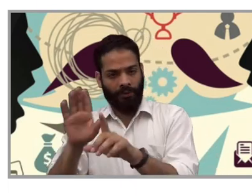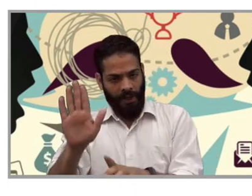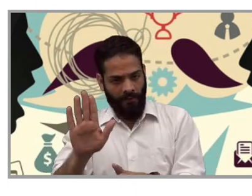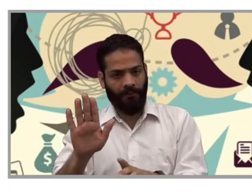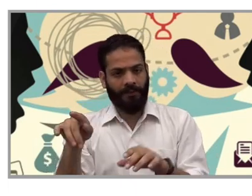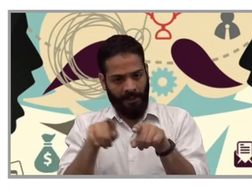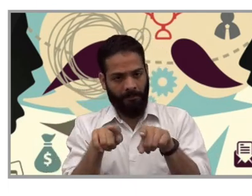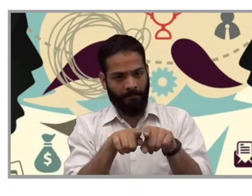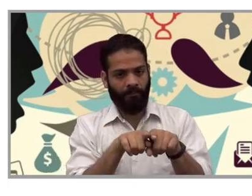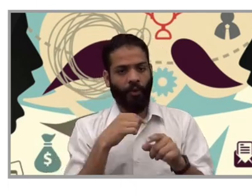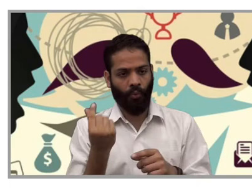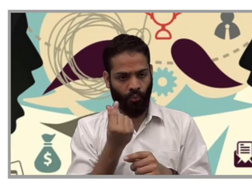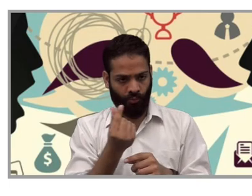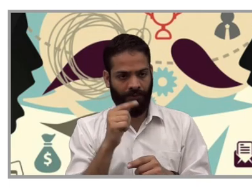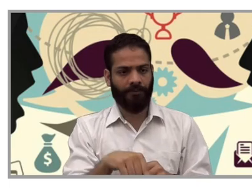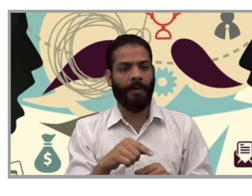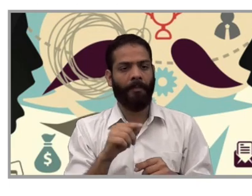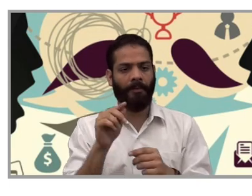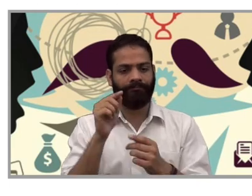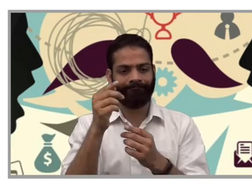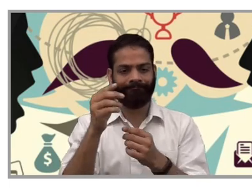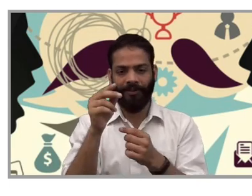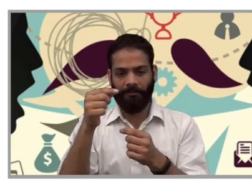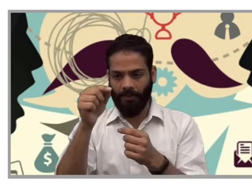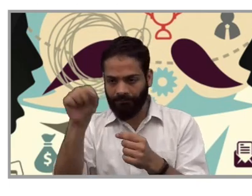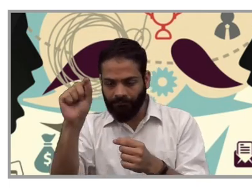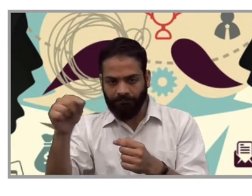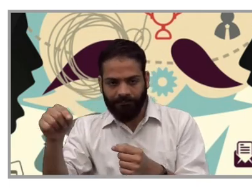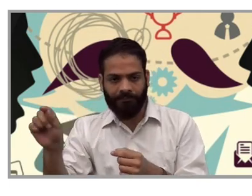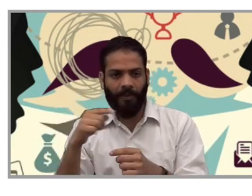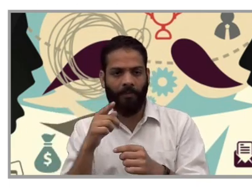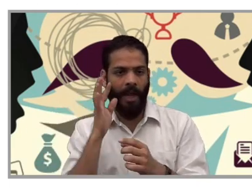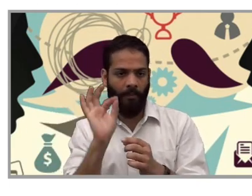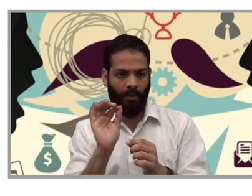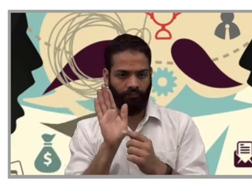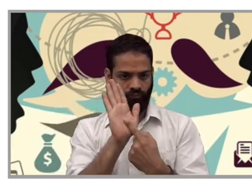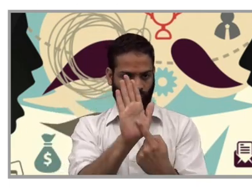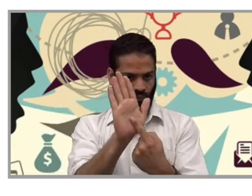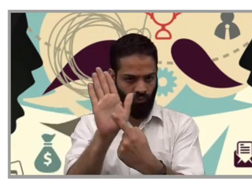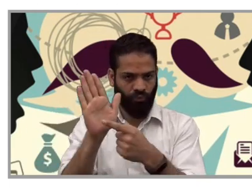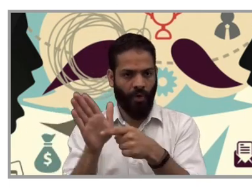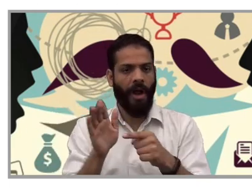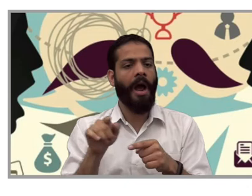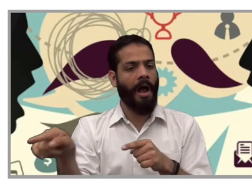In this unit we'll use a method to transcribe signs following a convention.